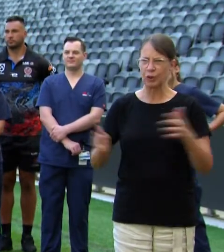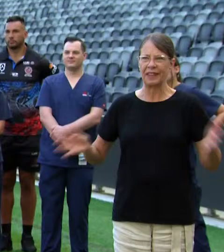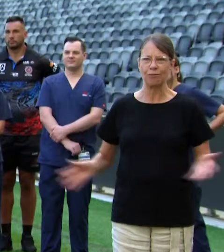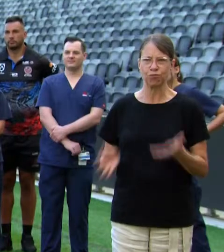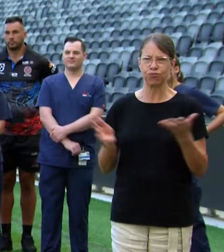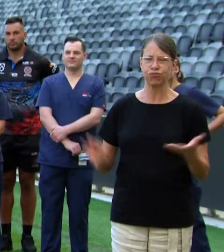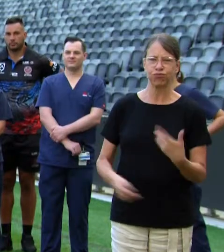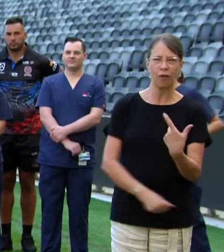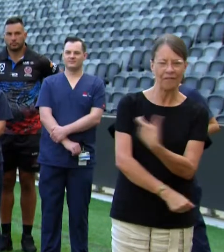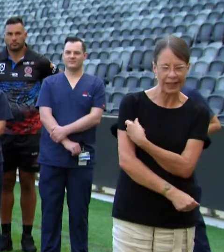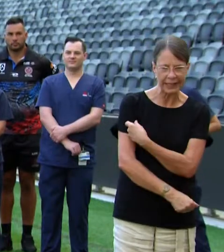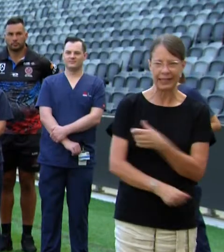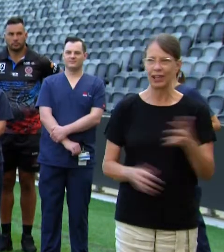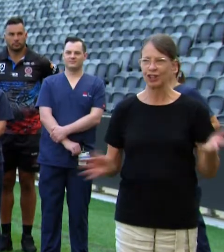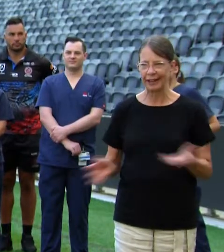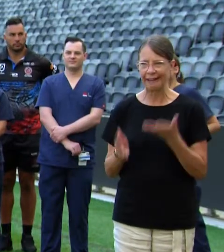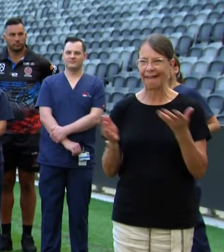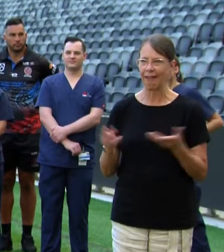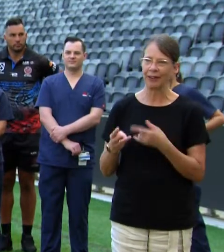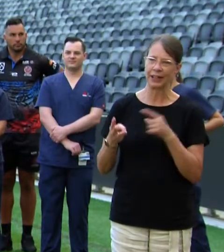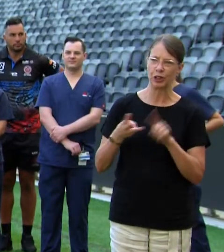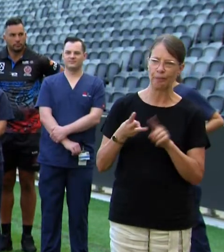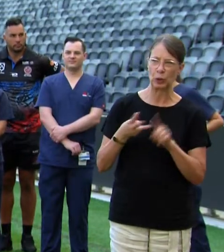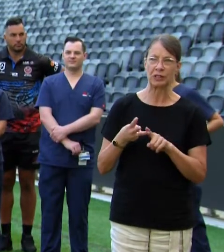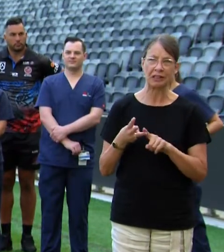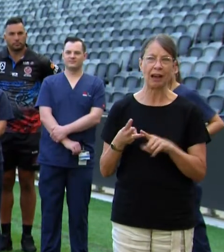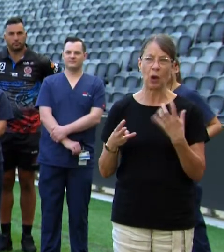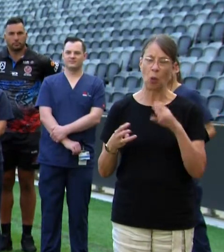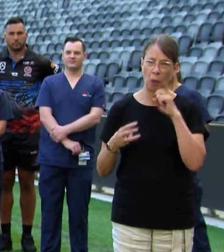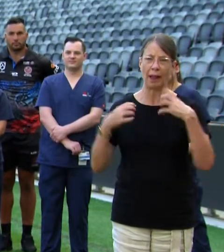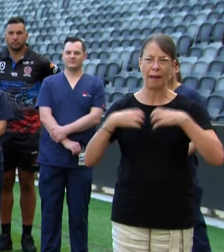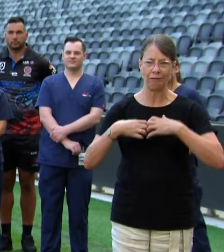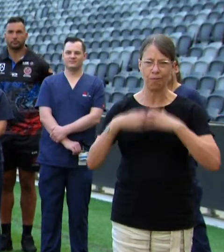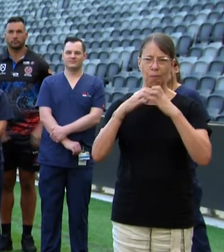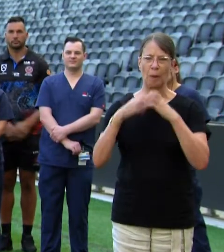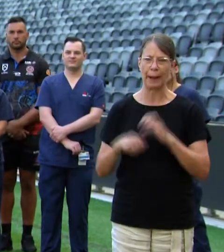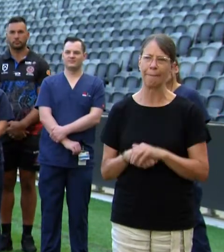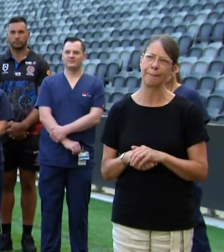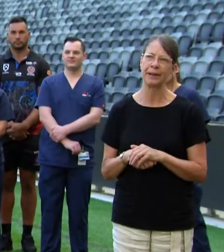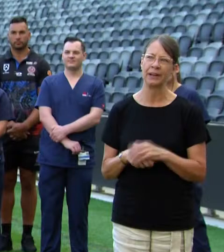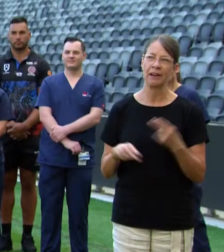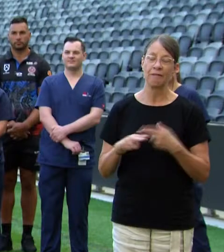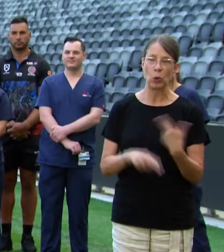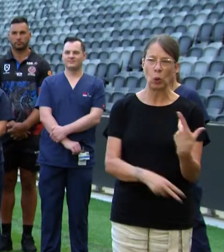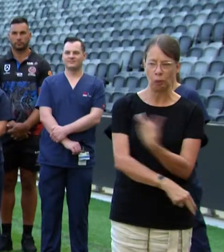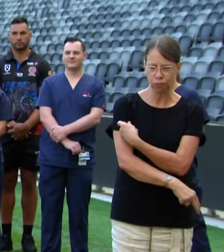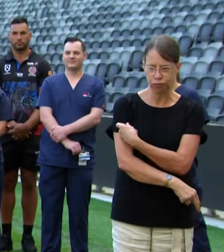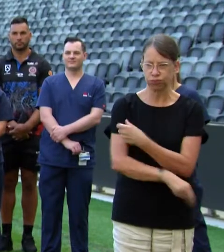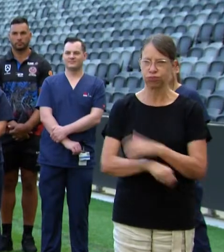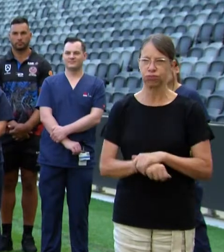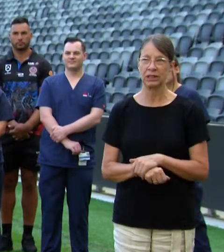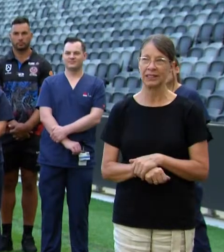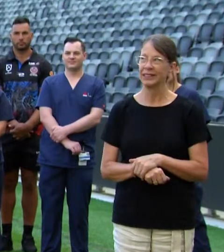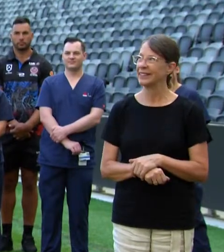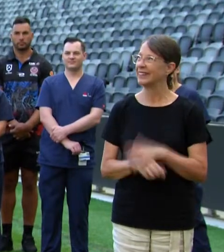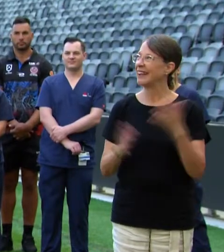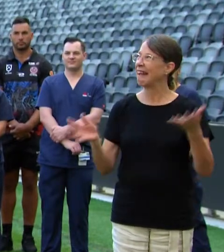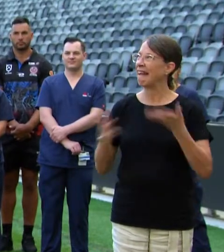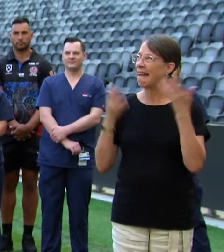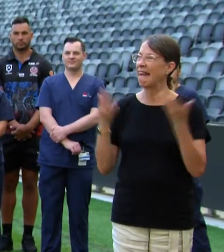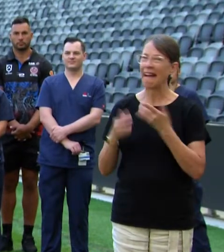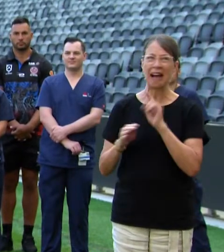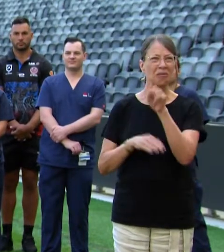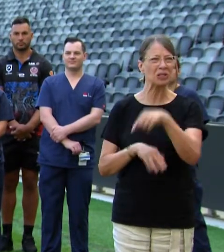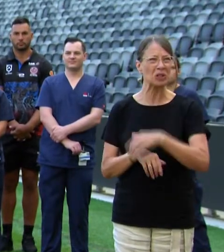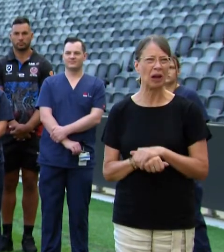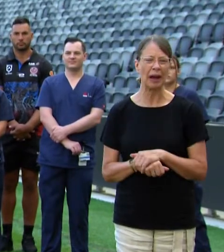pop-up clinic here in the stadium, and the public health orders are in play. This is an open-air stadium. The majority of New South Wales is